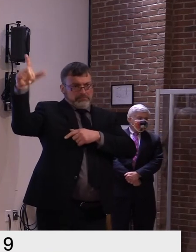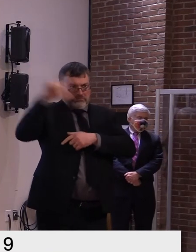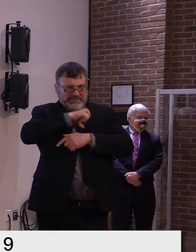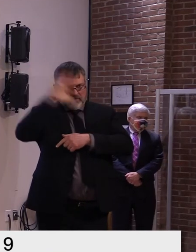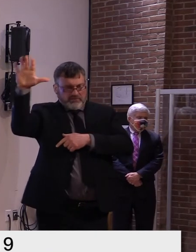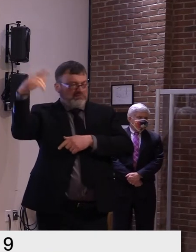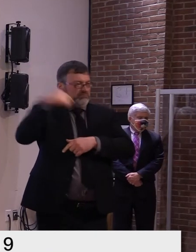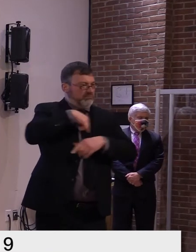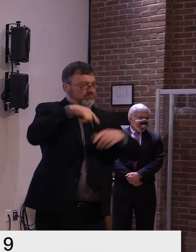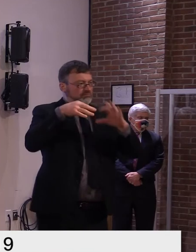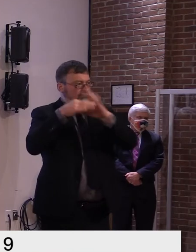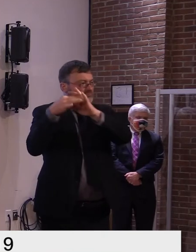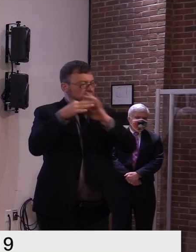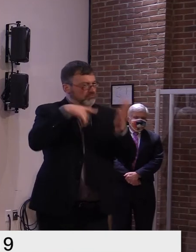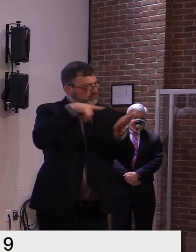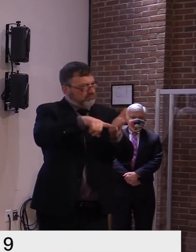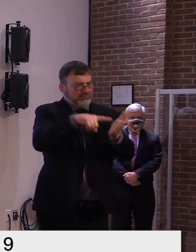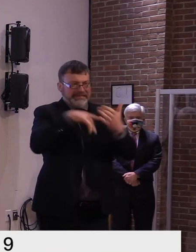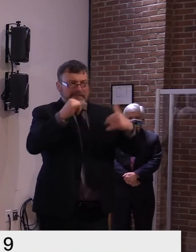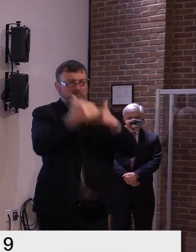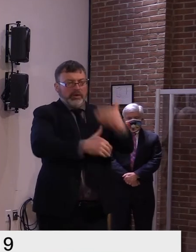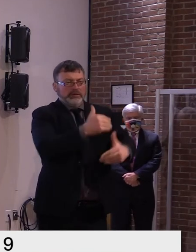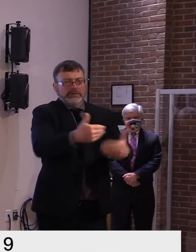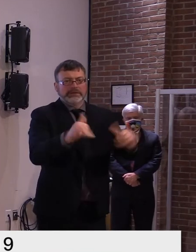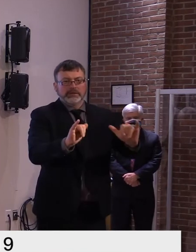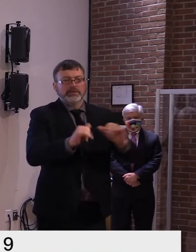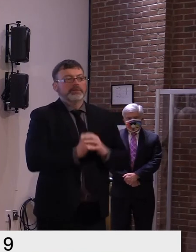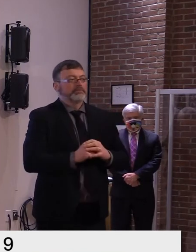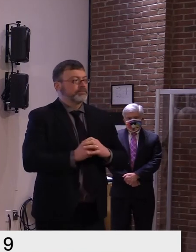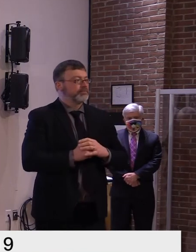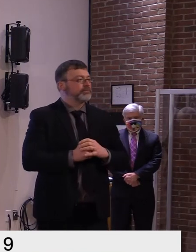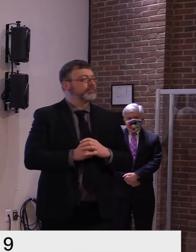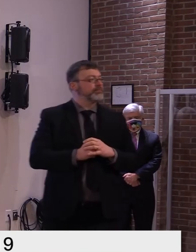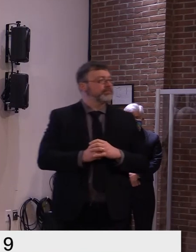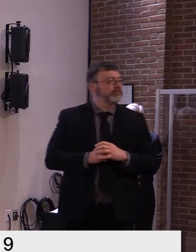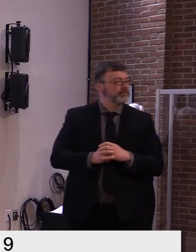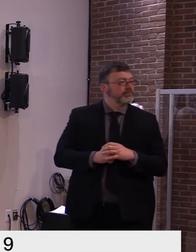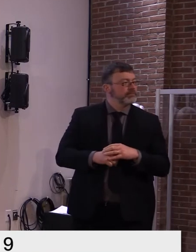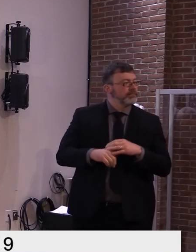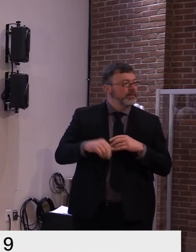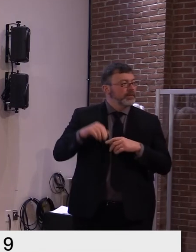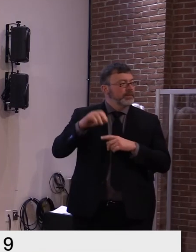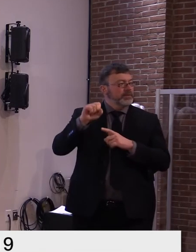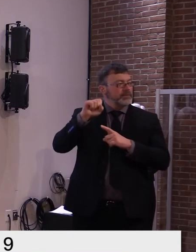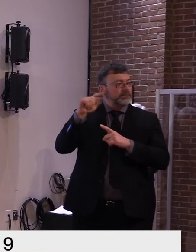All right. Thank you so much. Cameron, St. Albans Messenger.